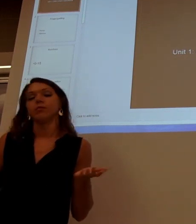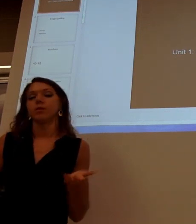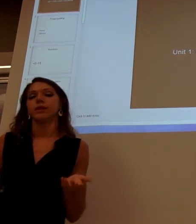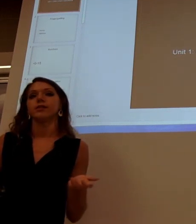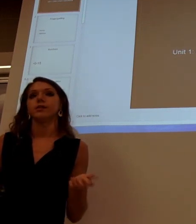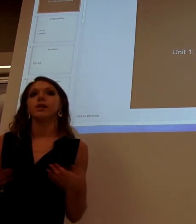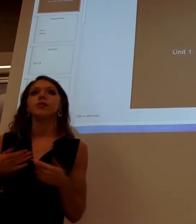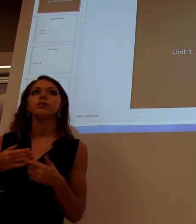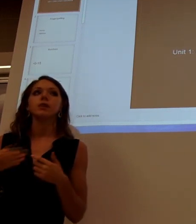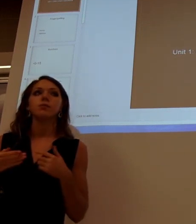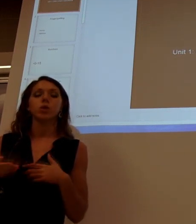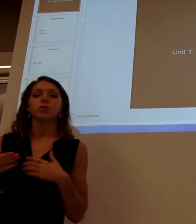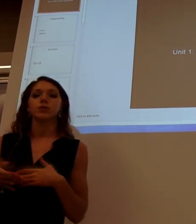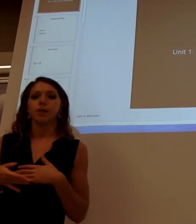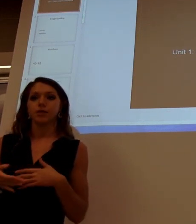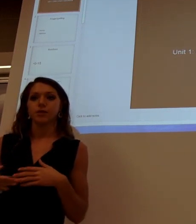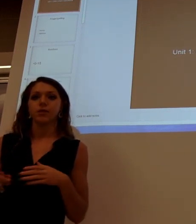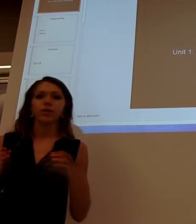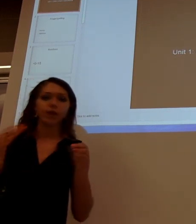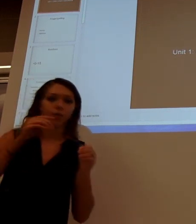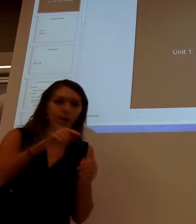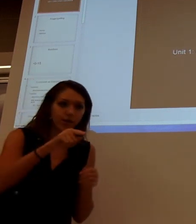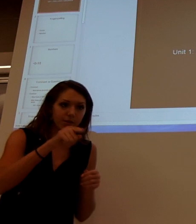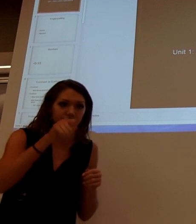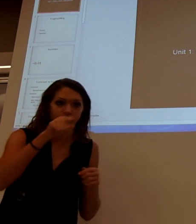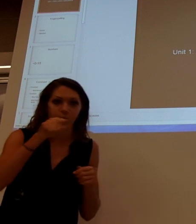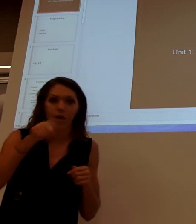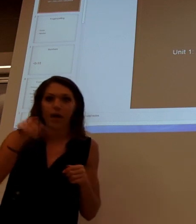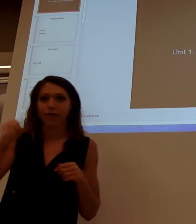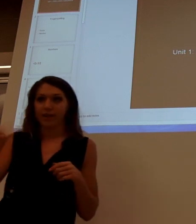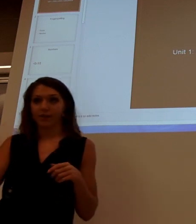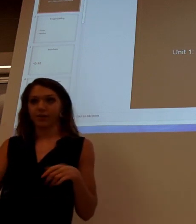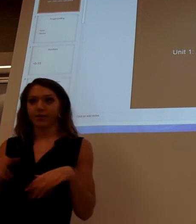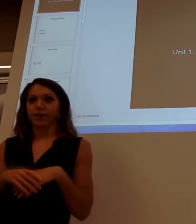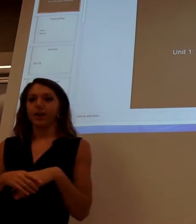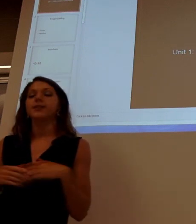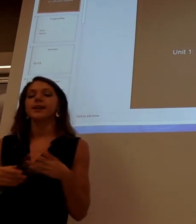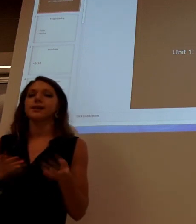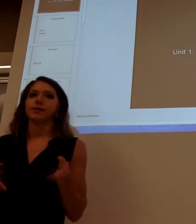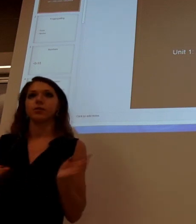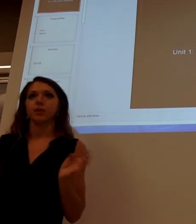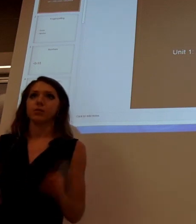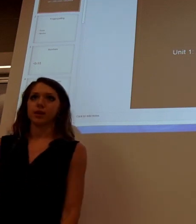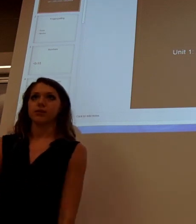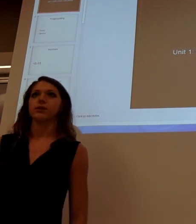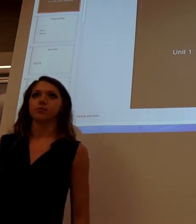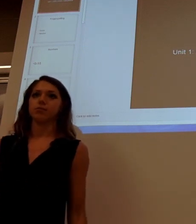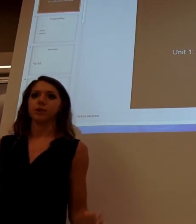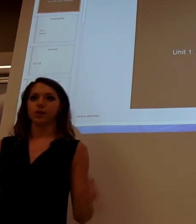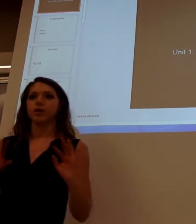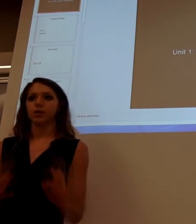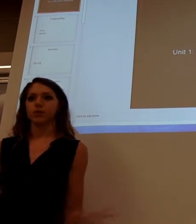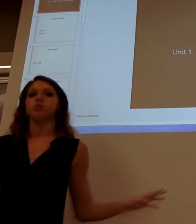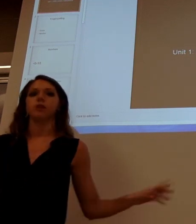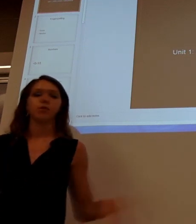most likely do it. He'll do them multiple times too, and he'll watch and make sure you all have an answer. It takes a little bit because he goes so slow,